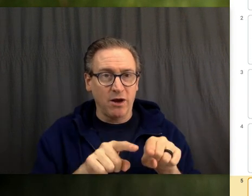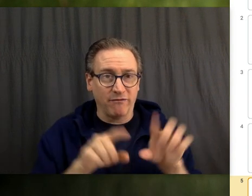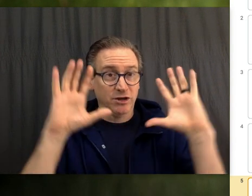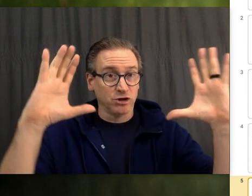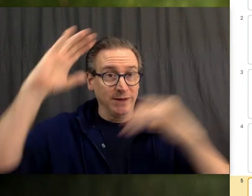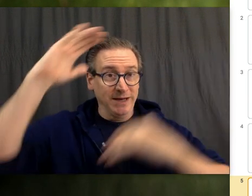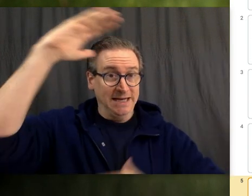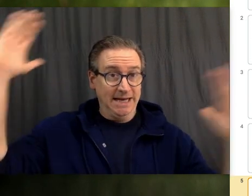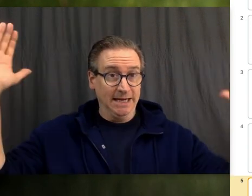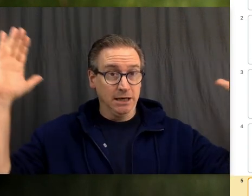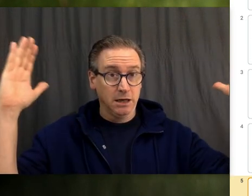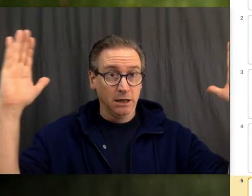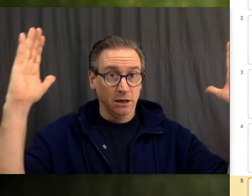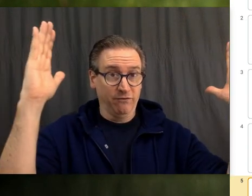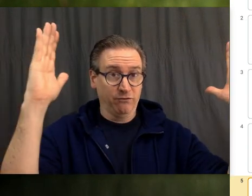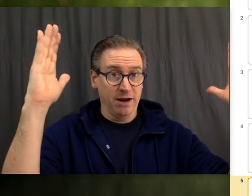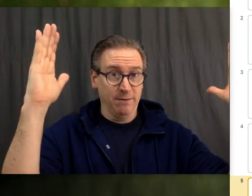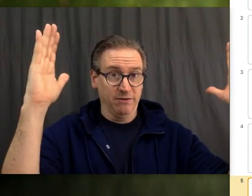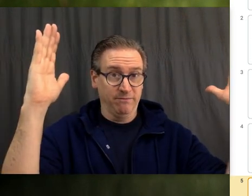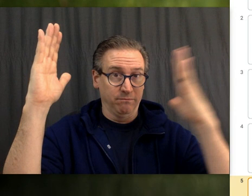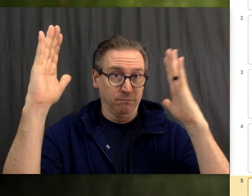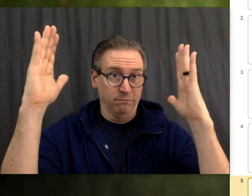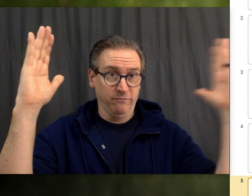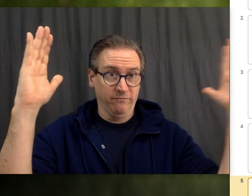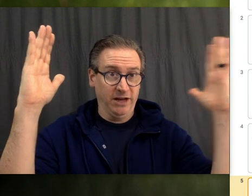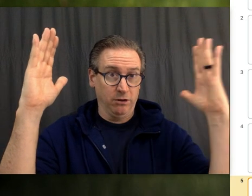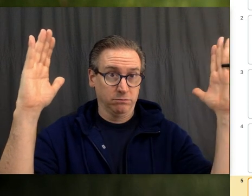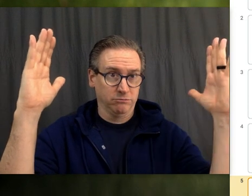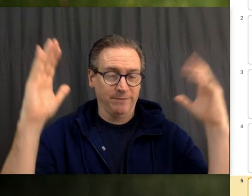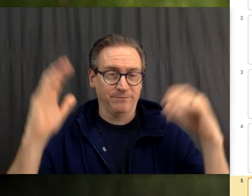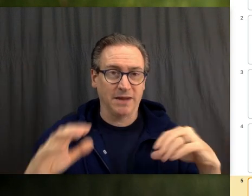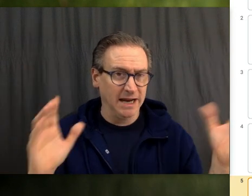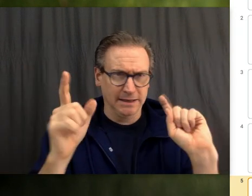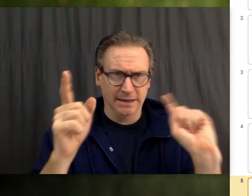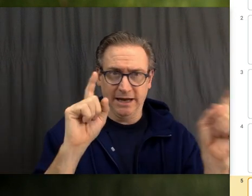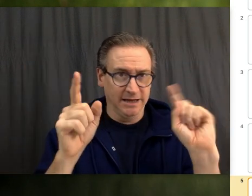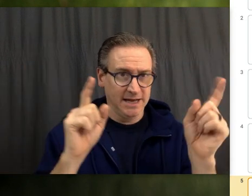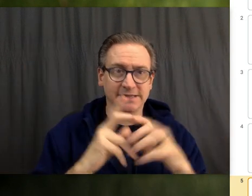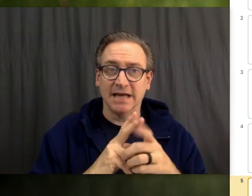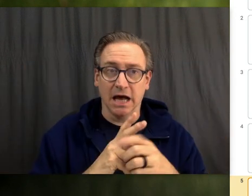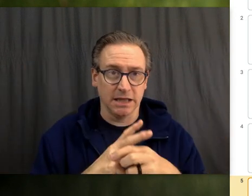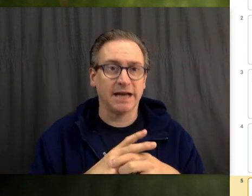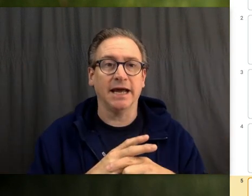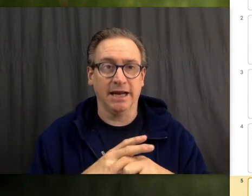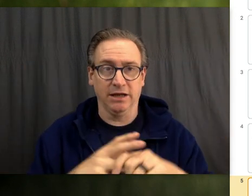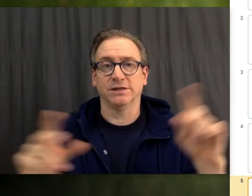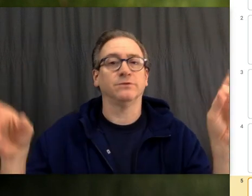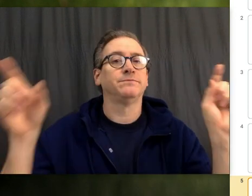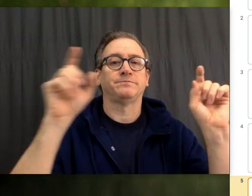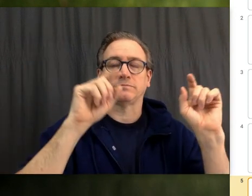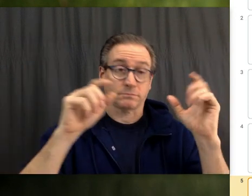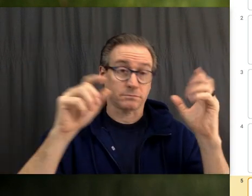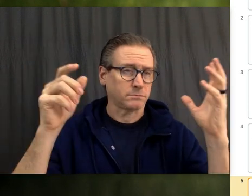that everything you're doing is in the frame of the video, right? And it takes a lot of getting